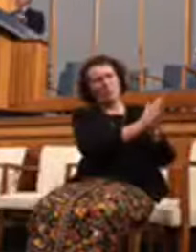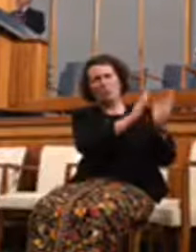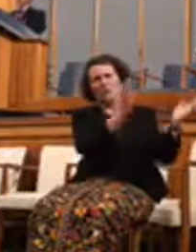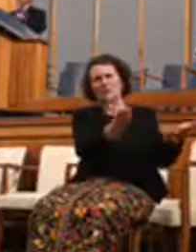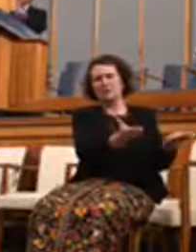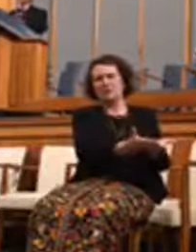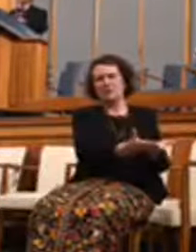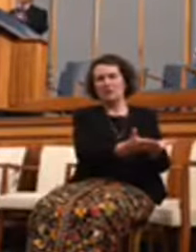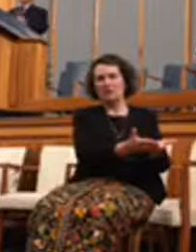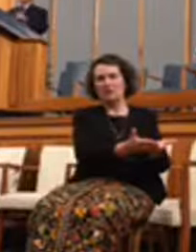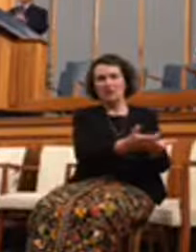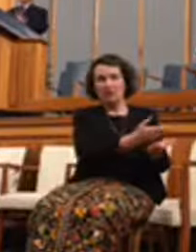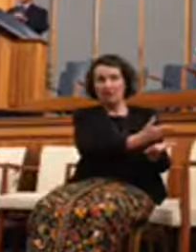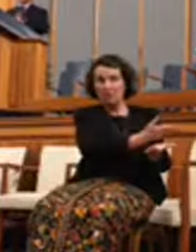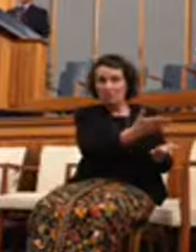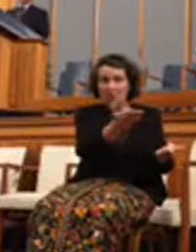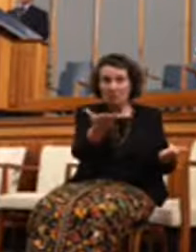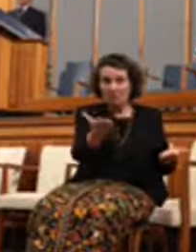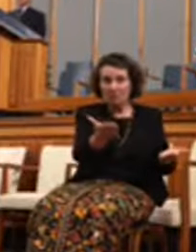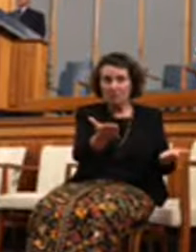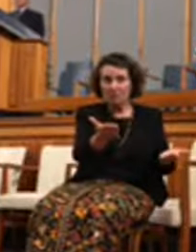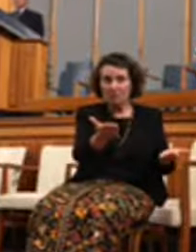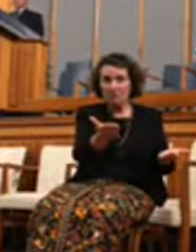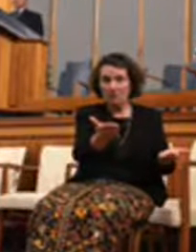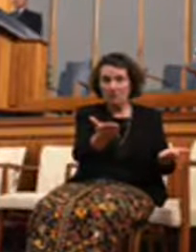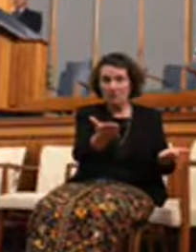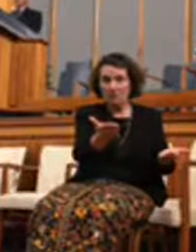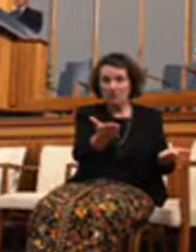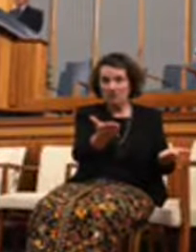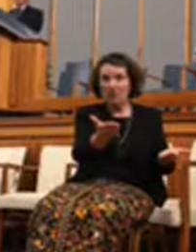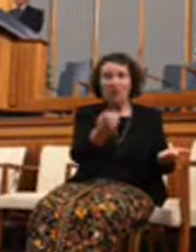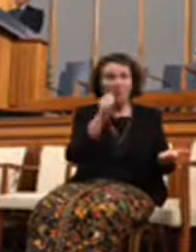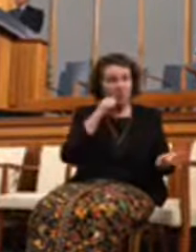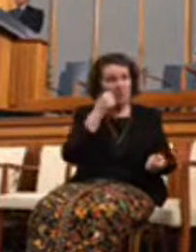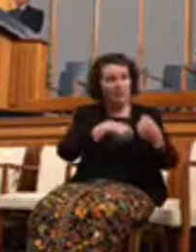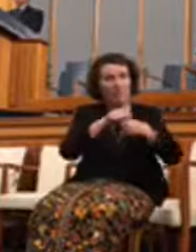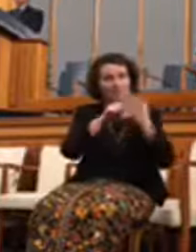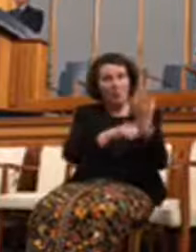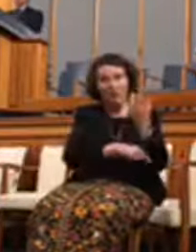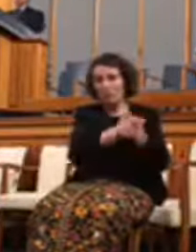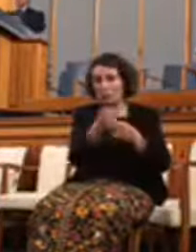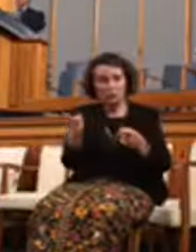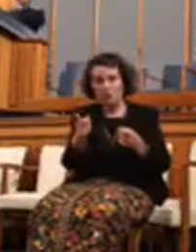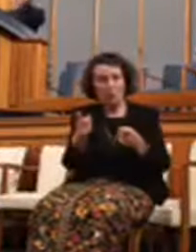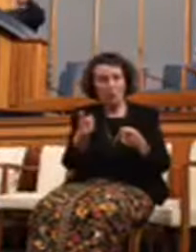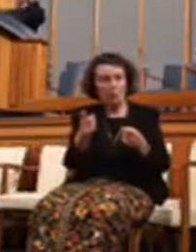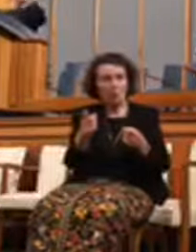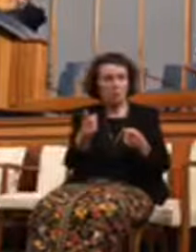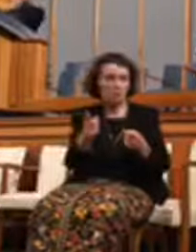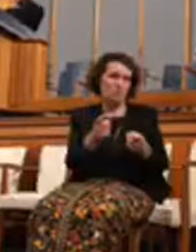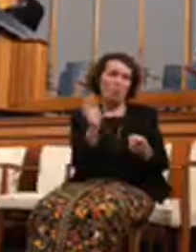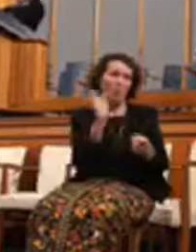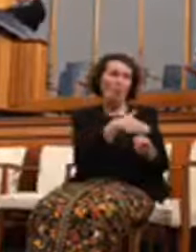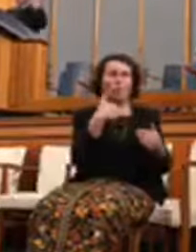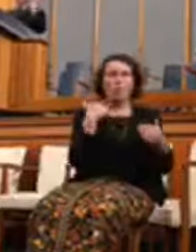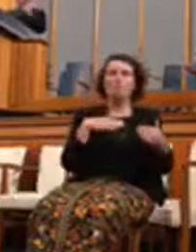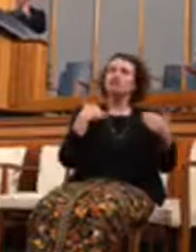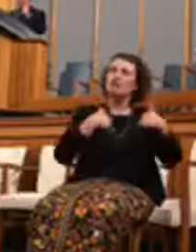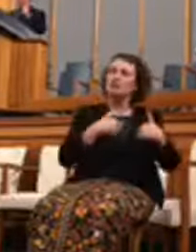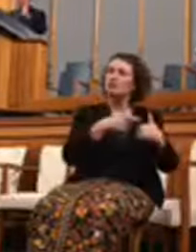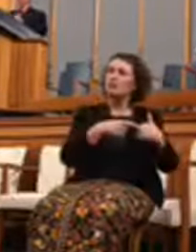They all seek for riches. But the Lord Jesus Christ, though he was rich, the whole